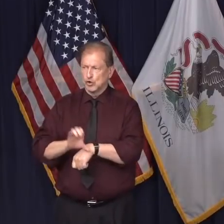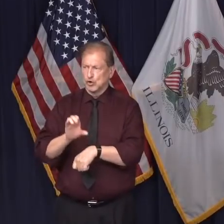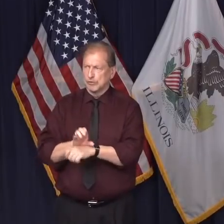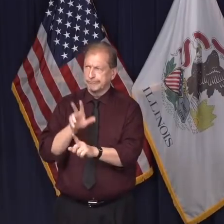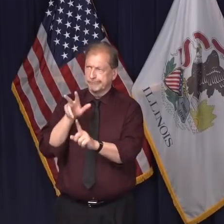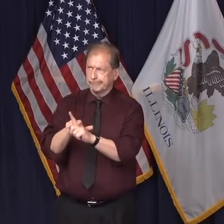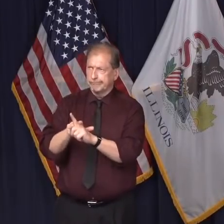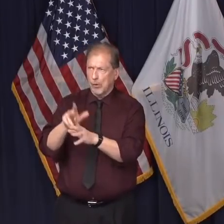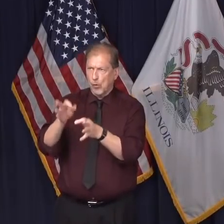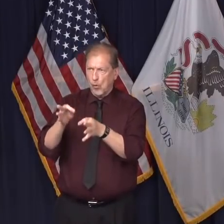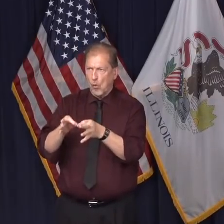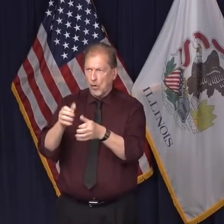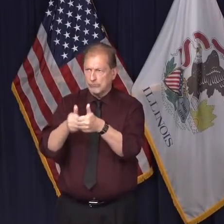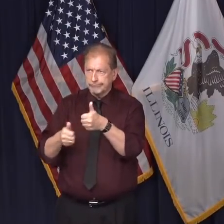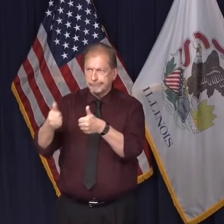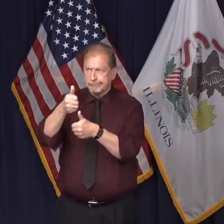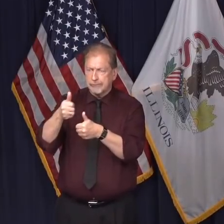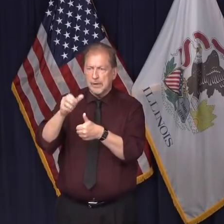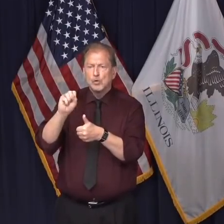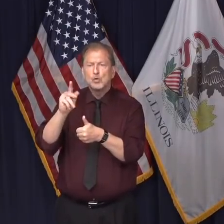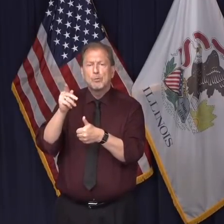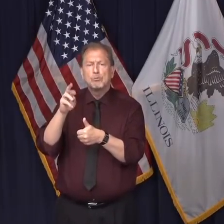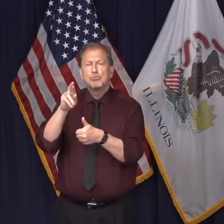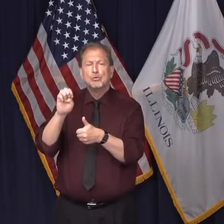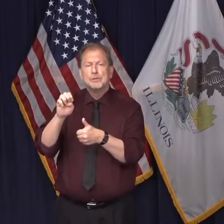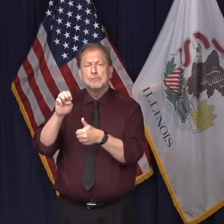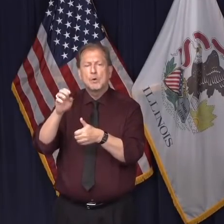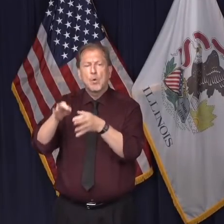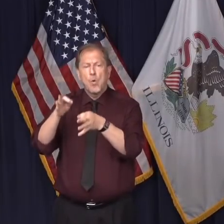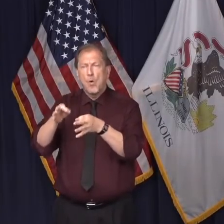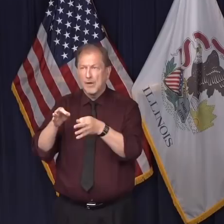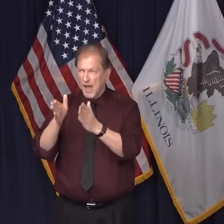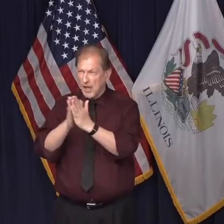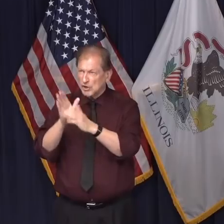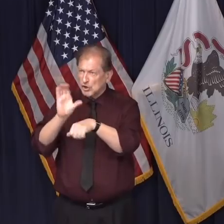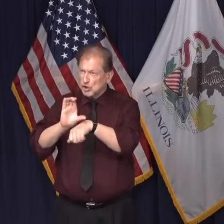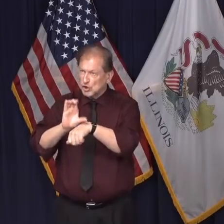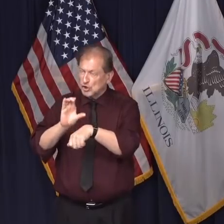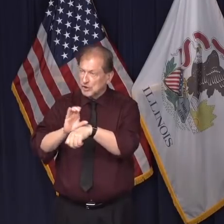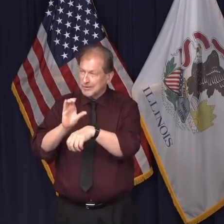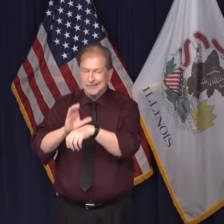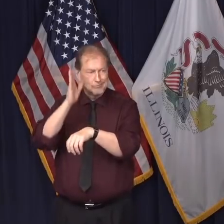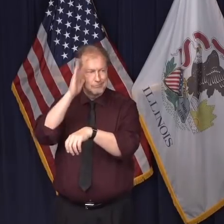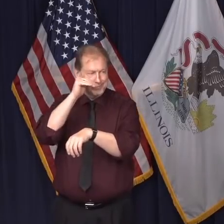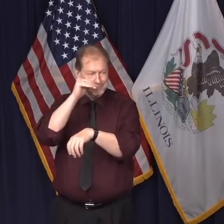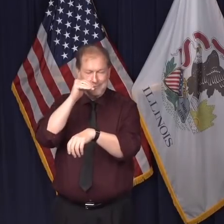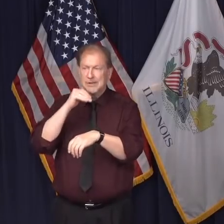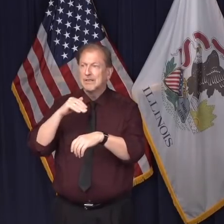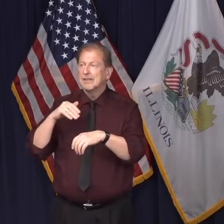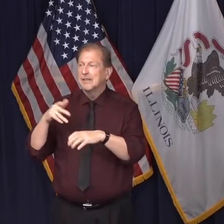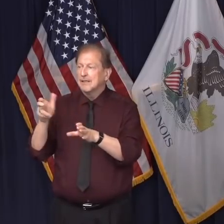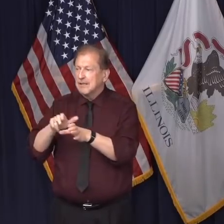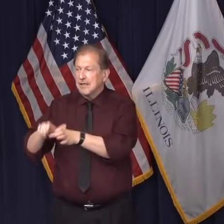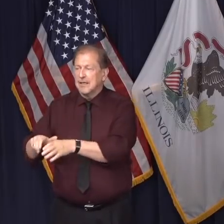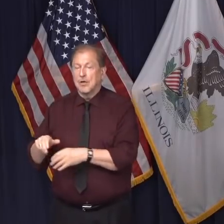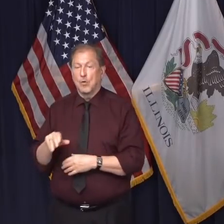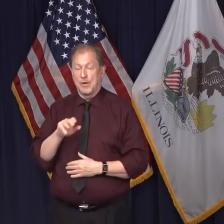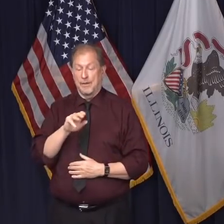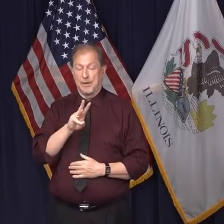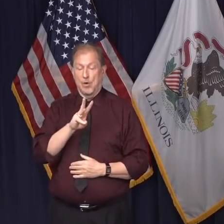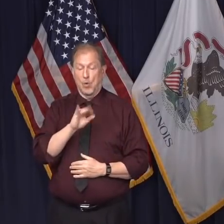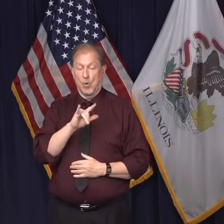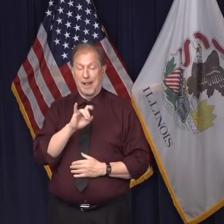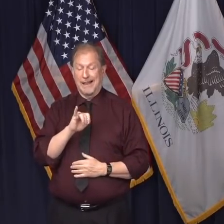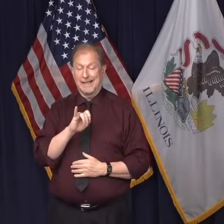your stay-at-home order. Do you have any concerns about this action or the fact that churches continue to hold services with millionaires like Willie Wilson paying their